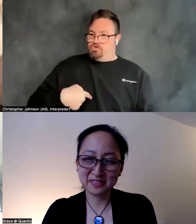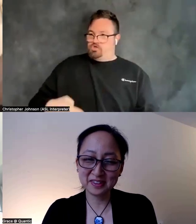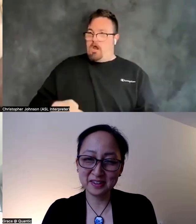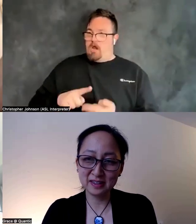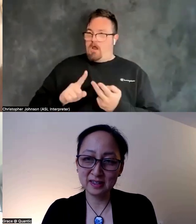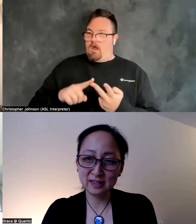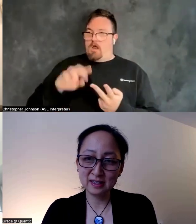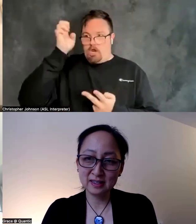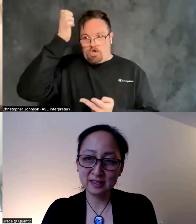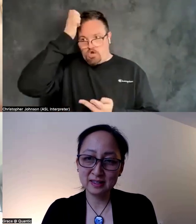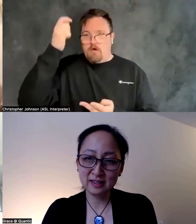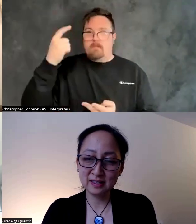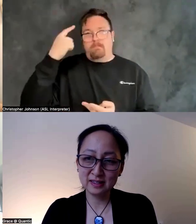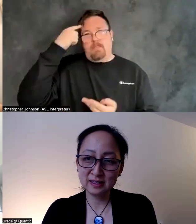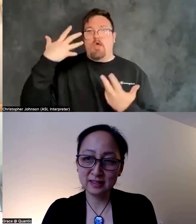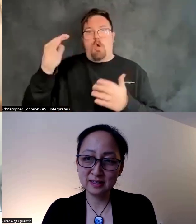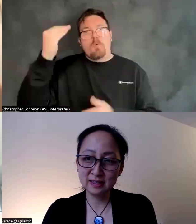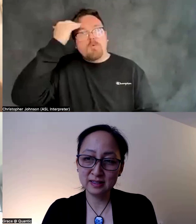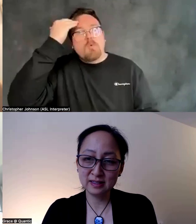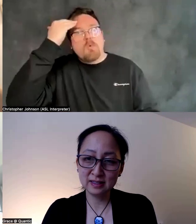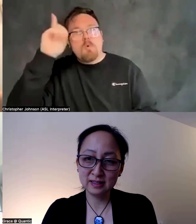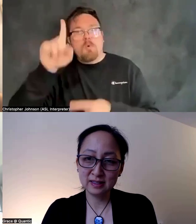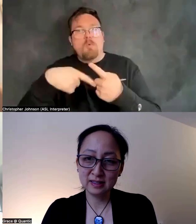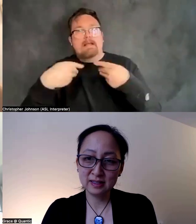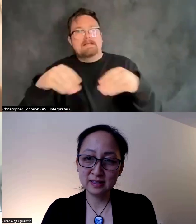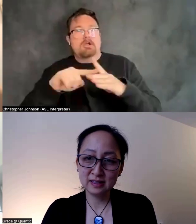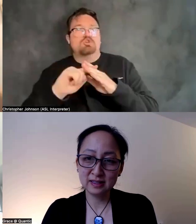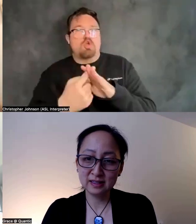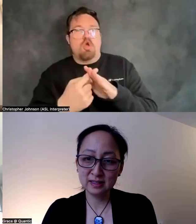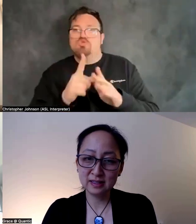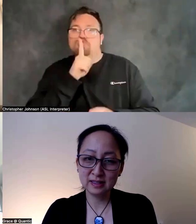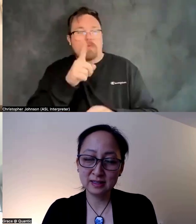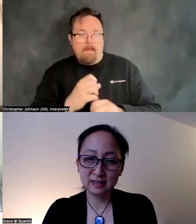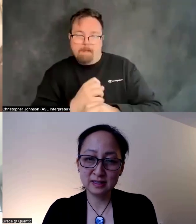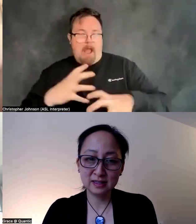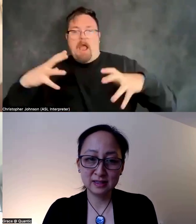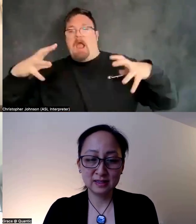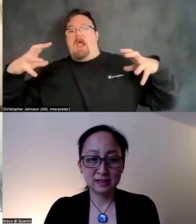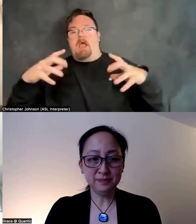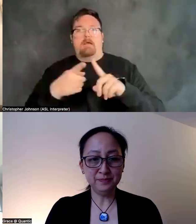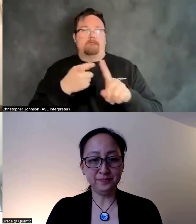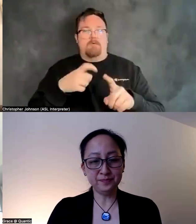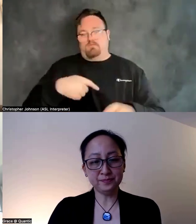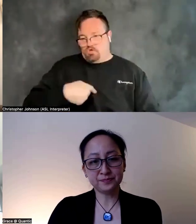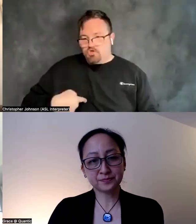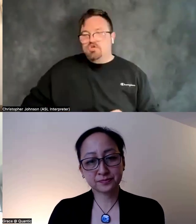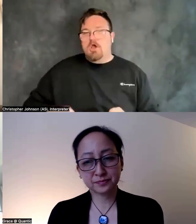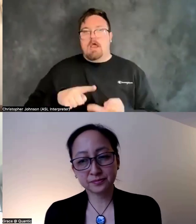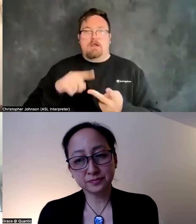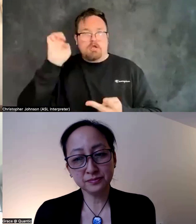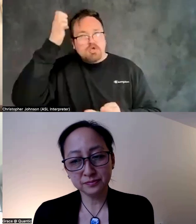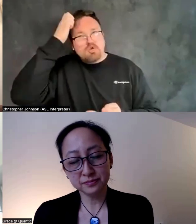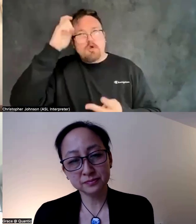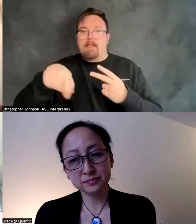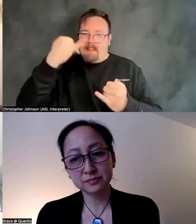probably awake when the sale started. And so the big burst at the beginning was probably China and Europe, and then the final burst was